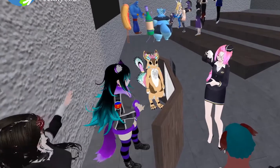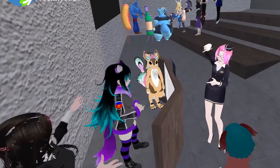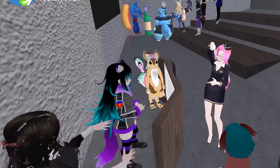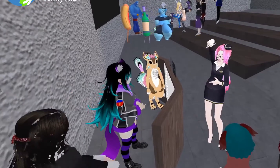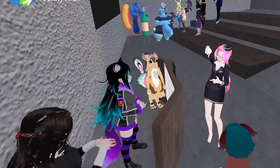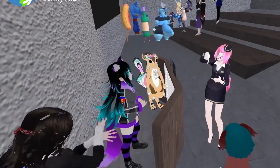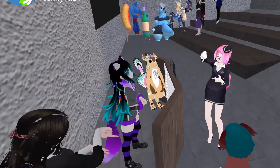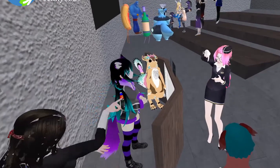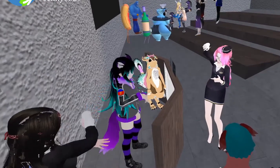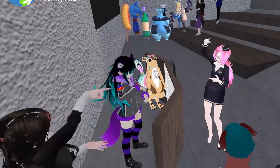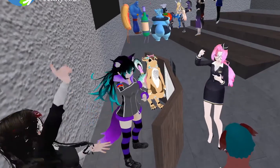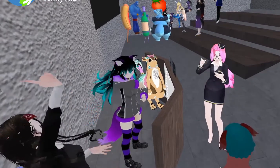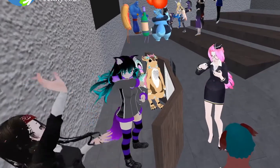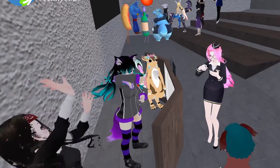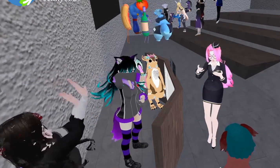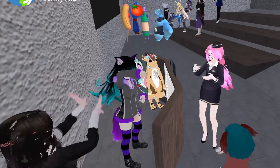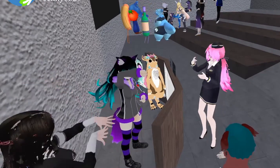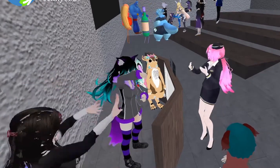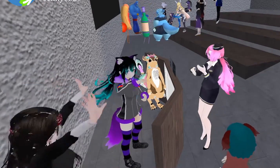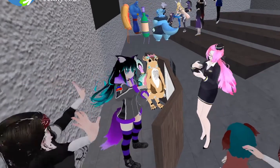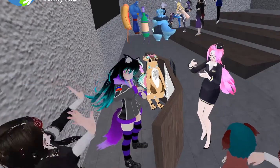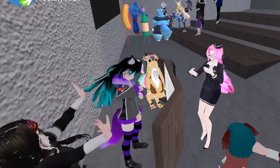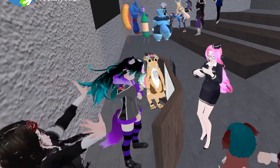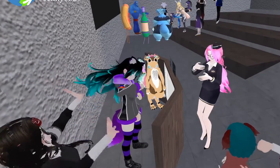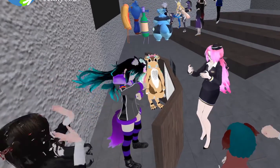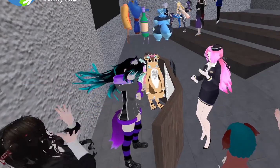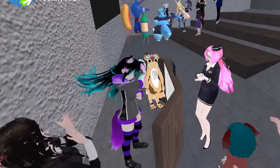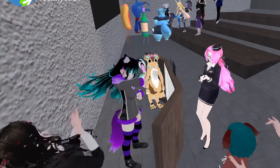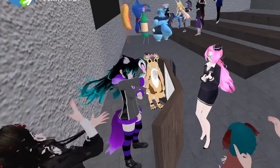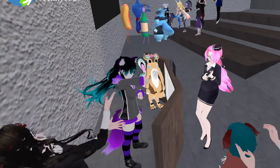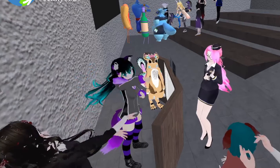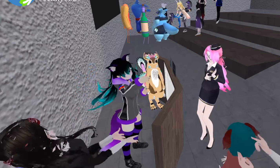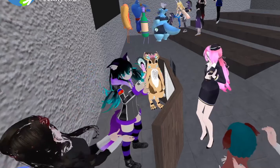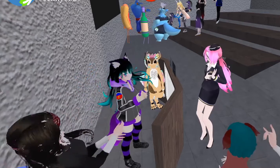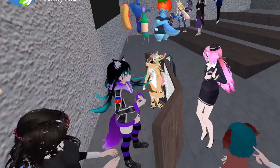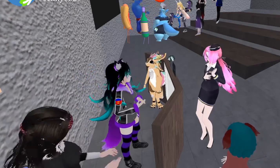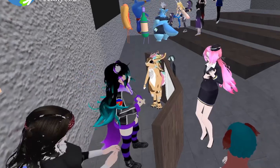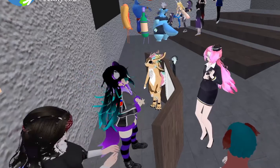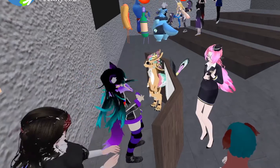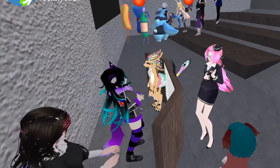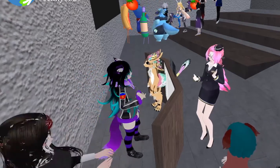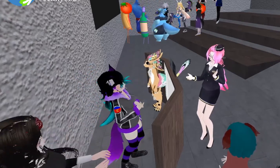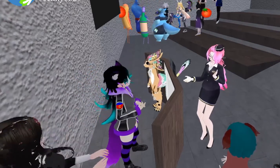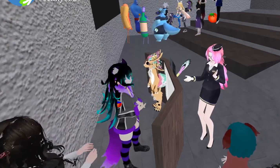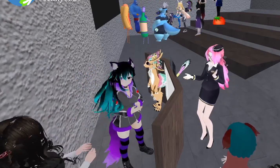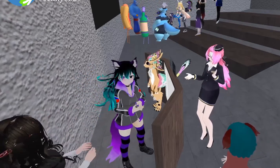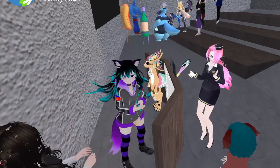frosting and dollops like that. You could all take turns explaining the cake. That would be a really good way to include classifiers, and then it